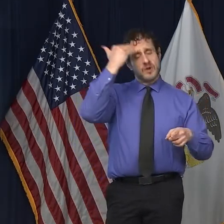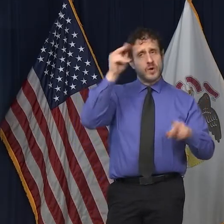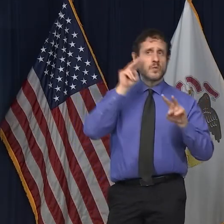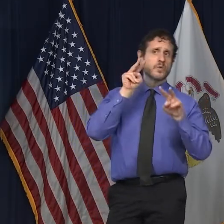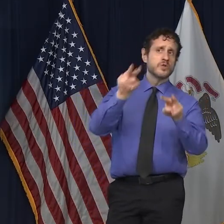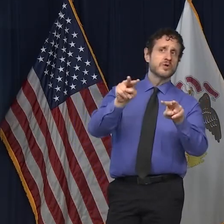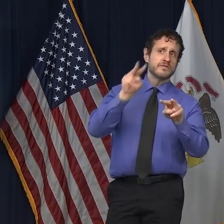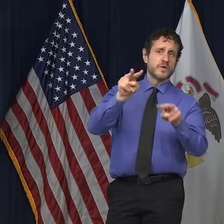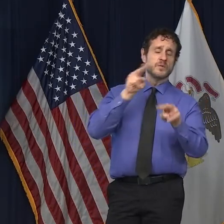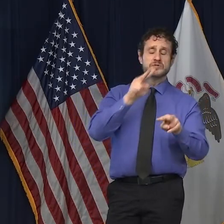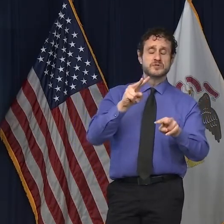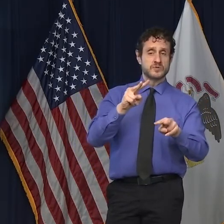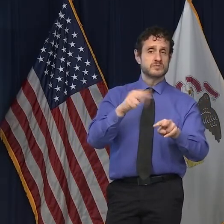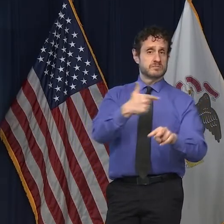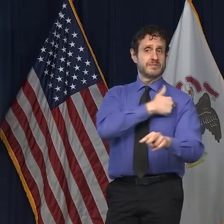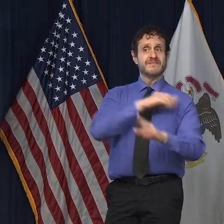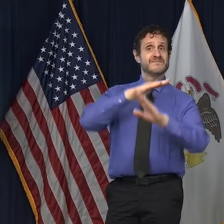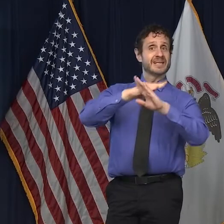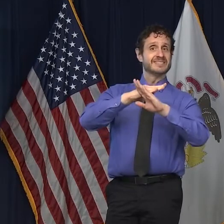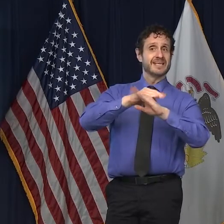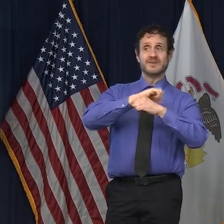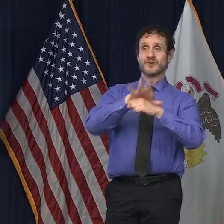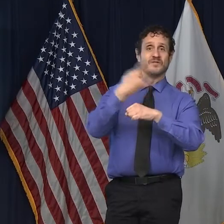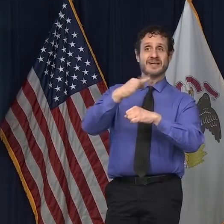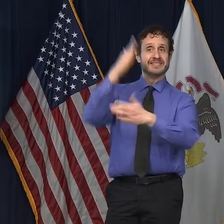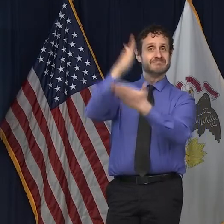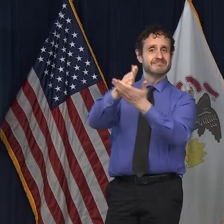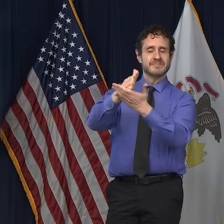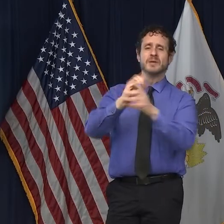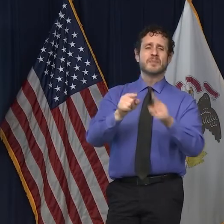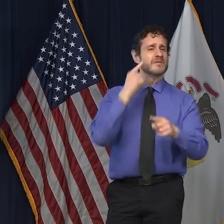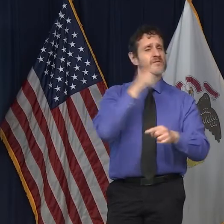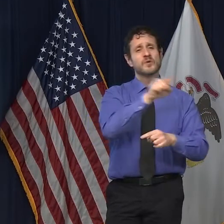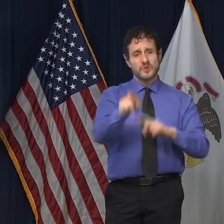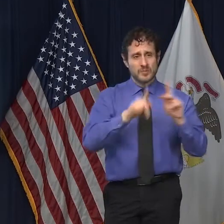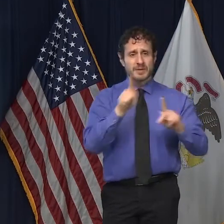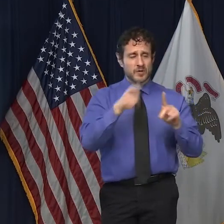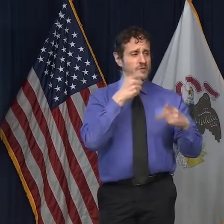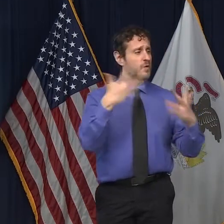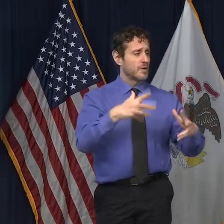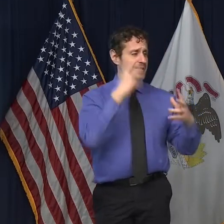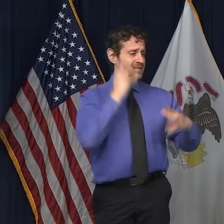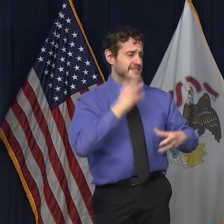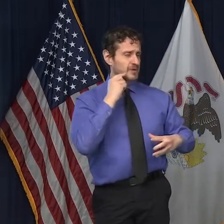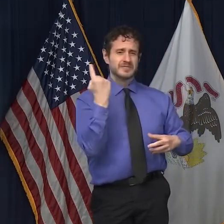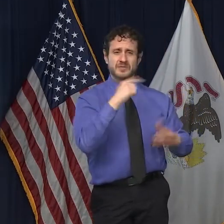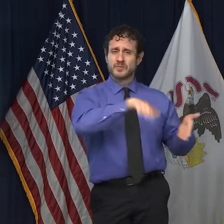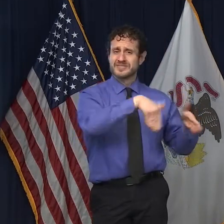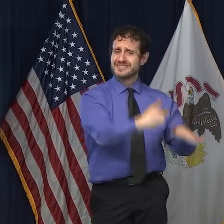tunnel rings hollow to you, because a light has already left your life.